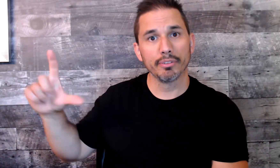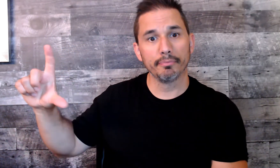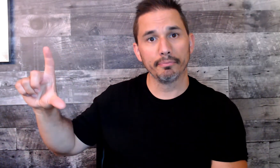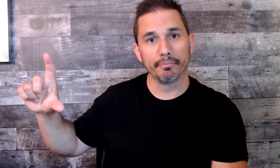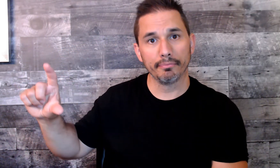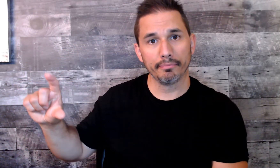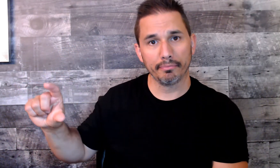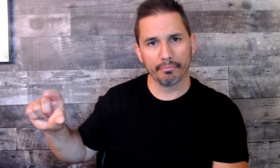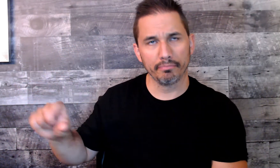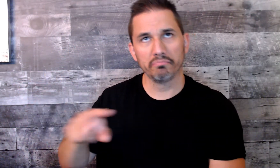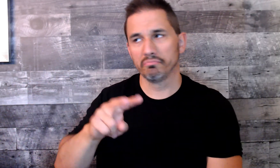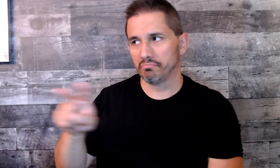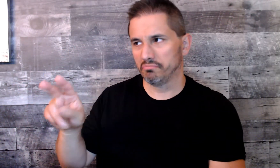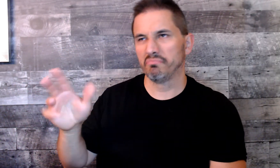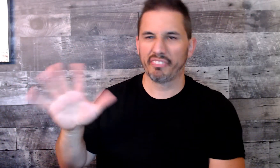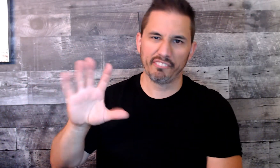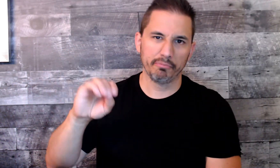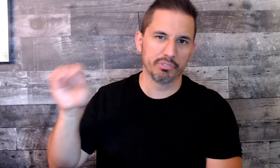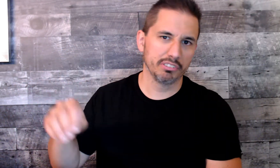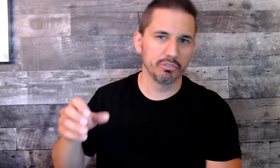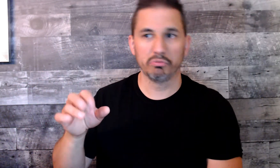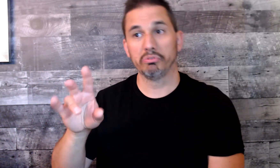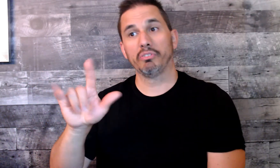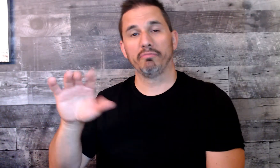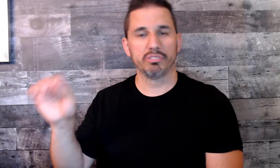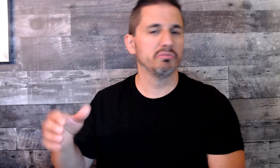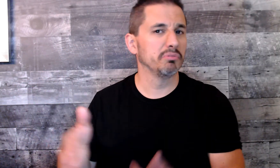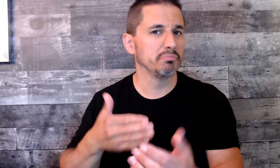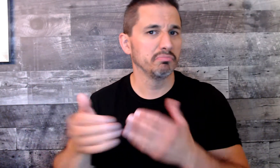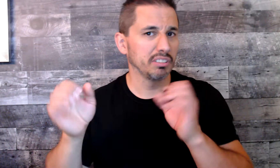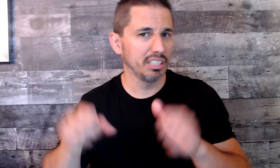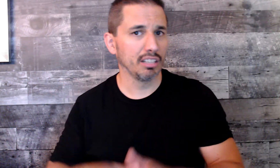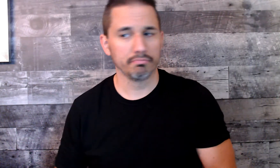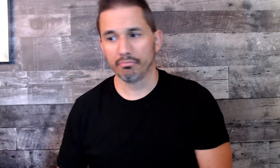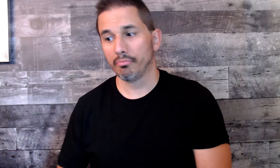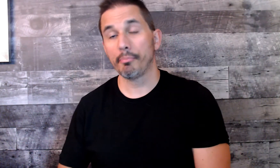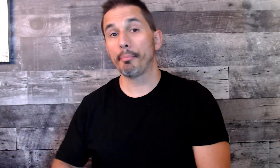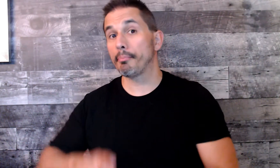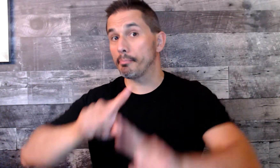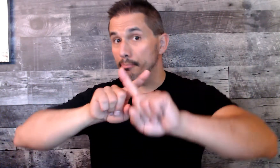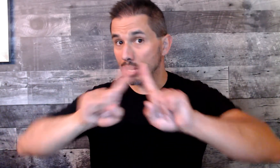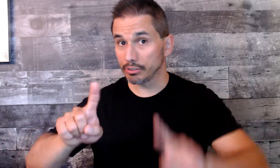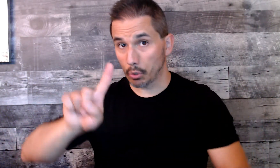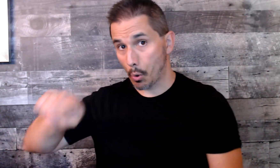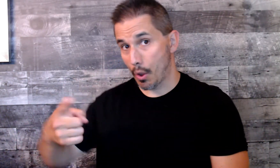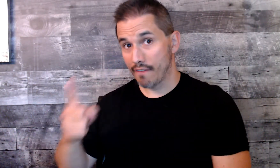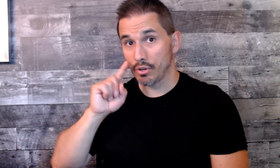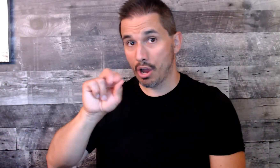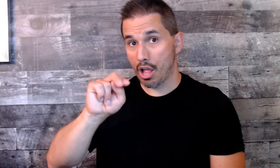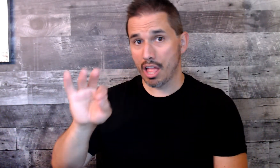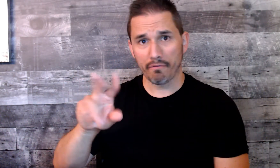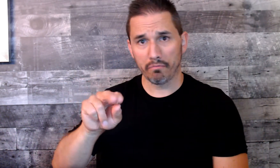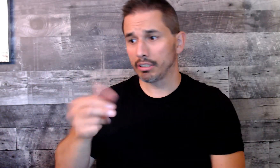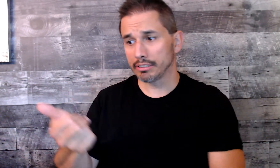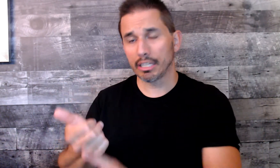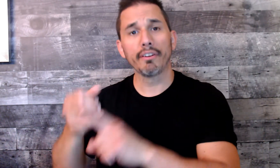so that if you had the lights dimming, you could see the dimness on the switch as well, 50, 25%, whatever you have it set